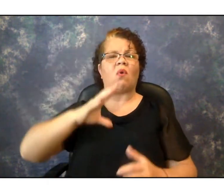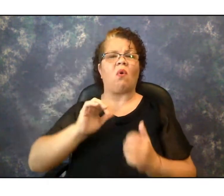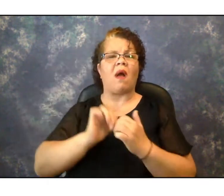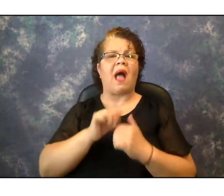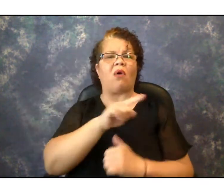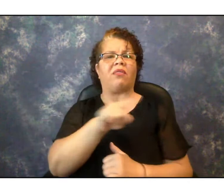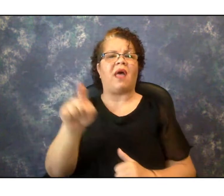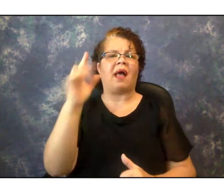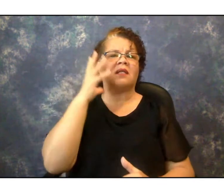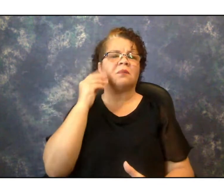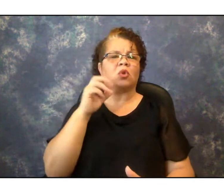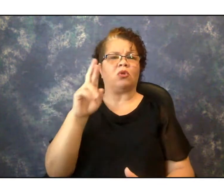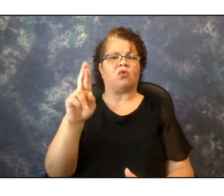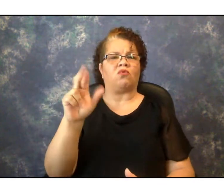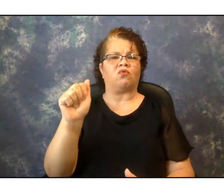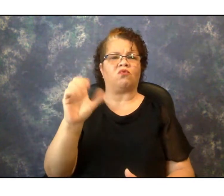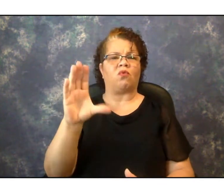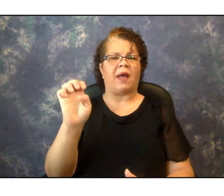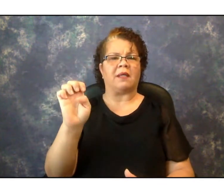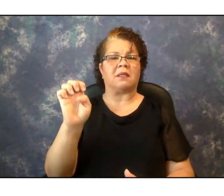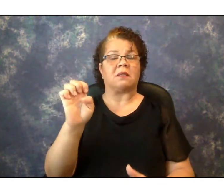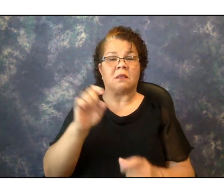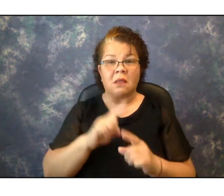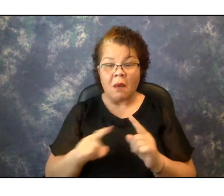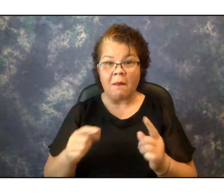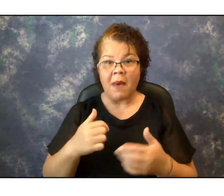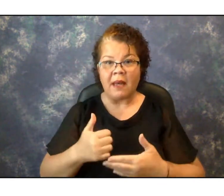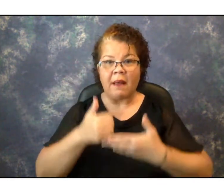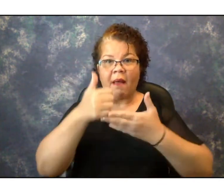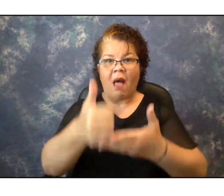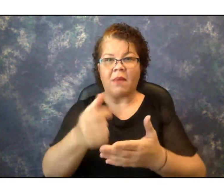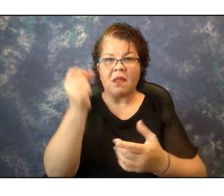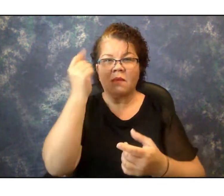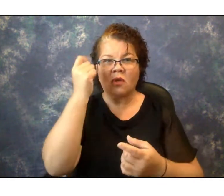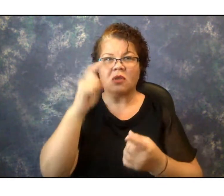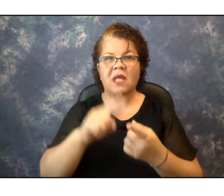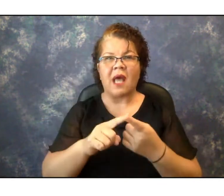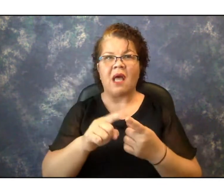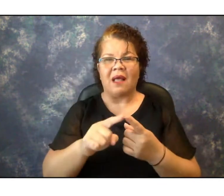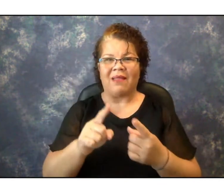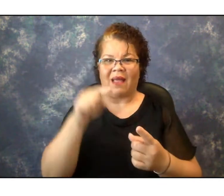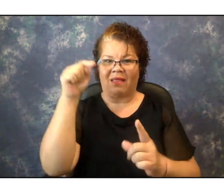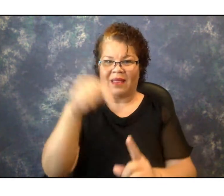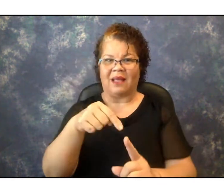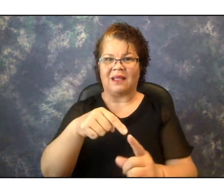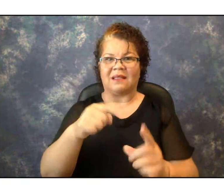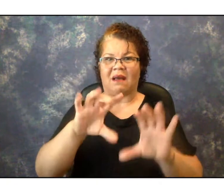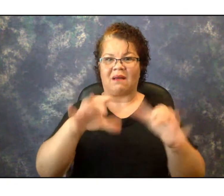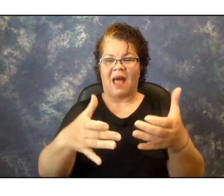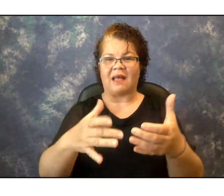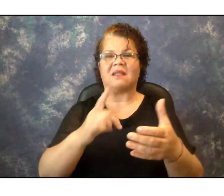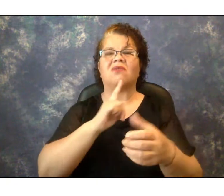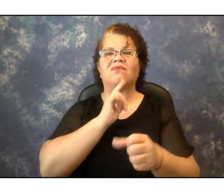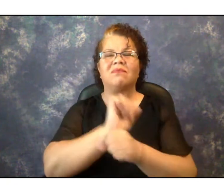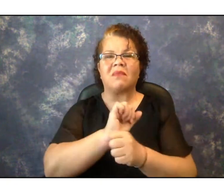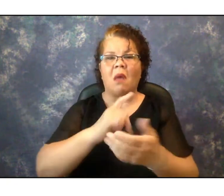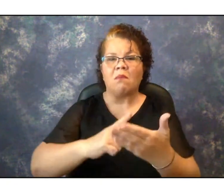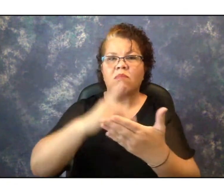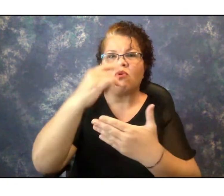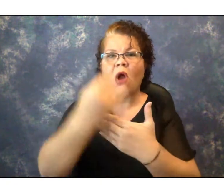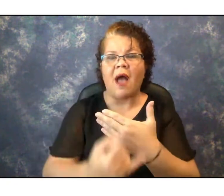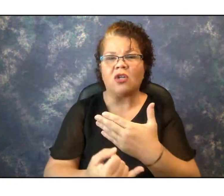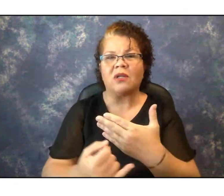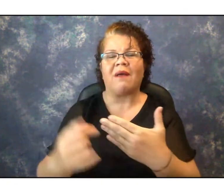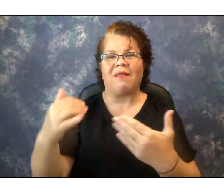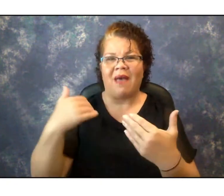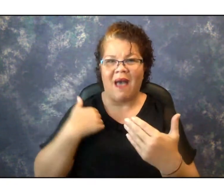it, but getting them to understand that this is an intellectual project that has political implications,